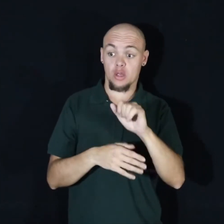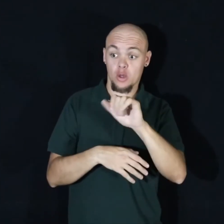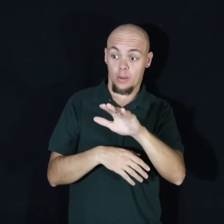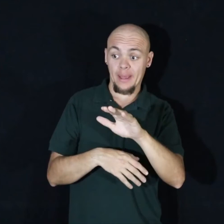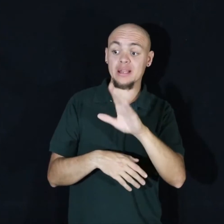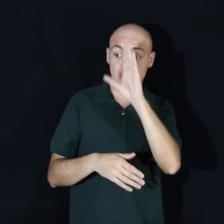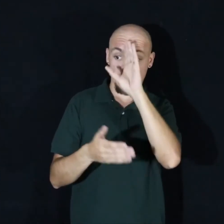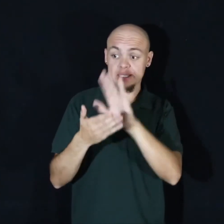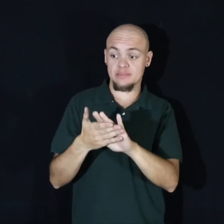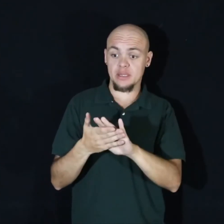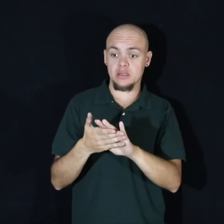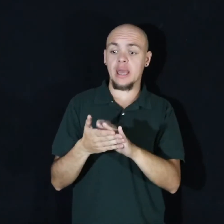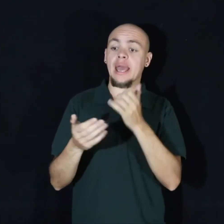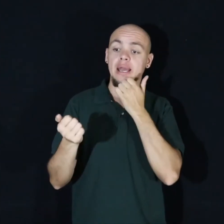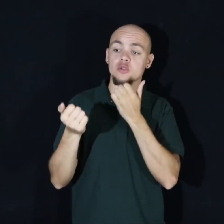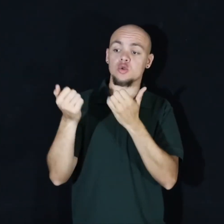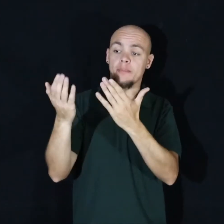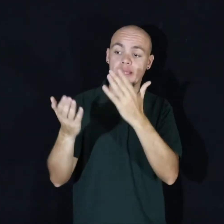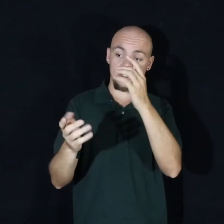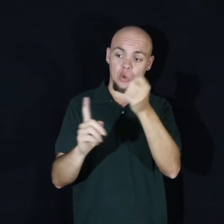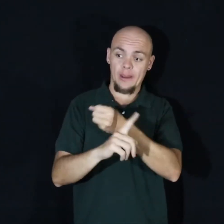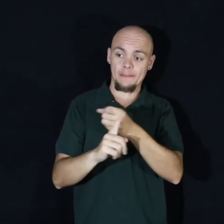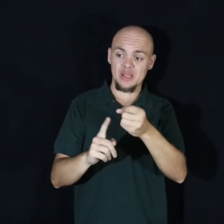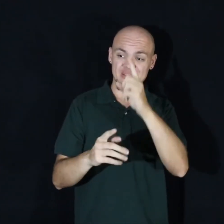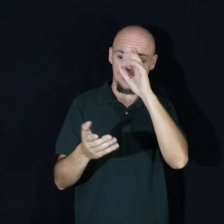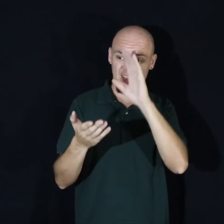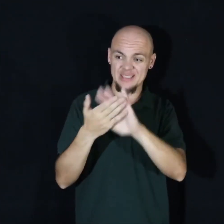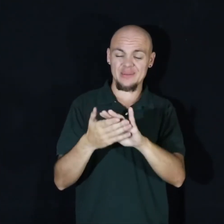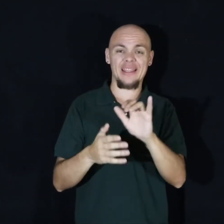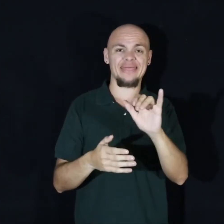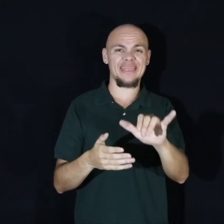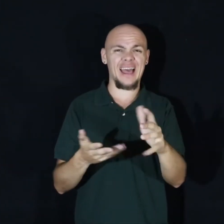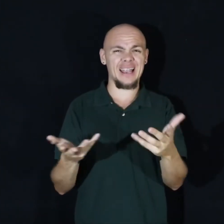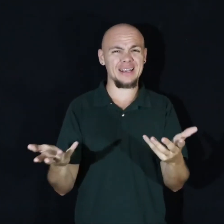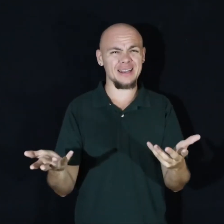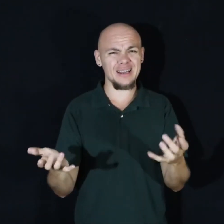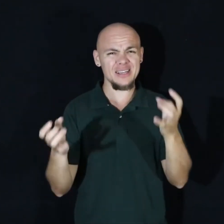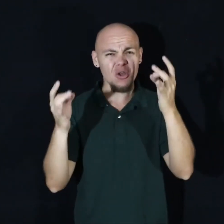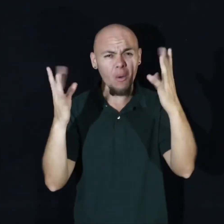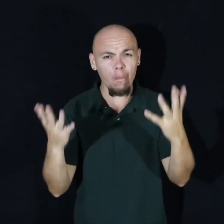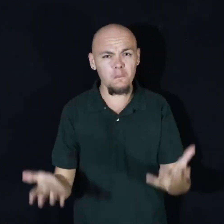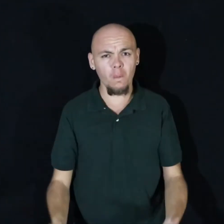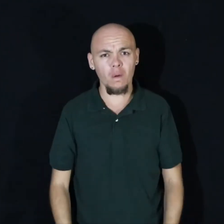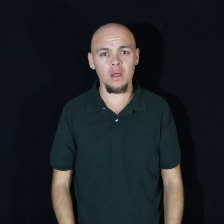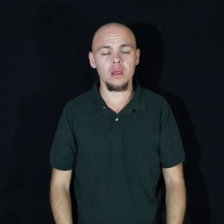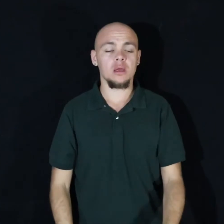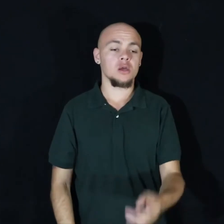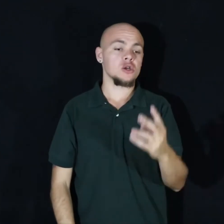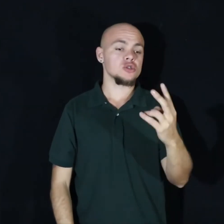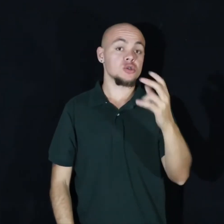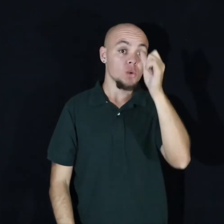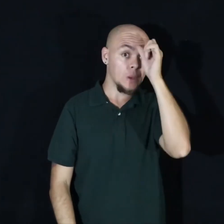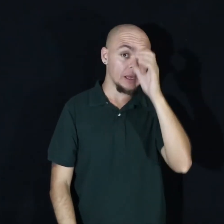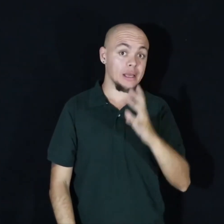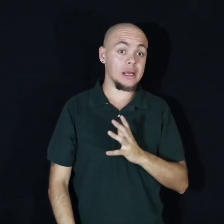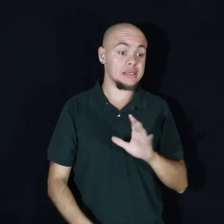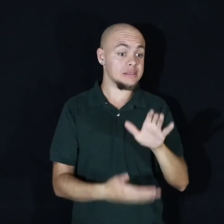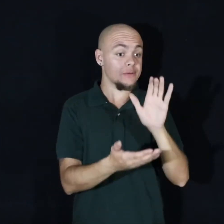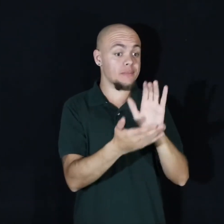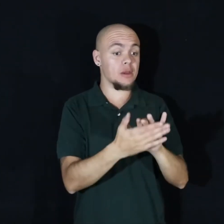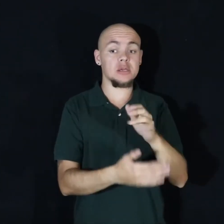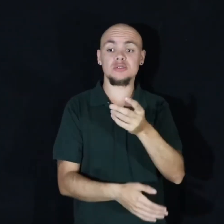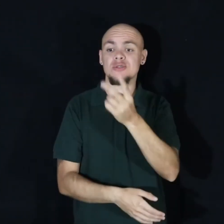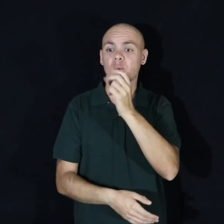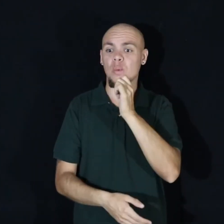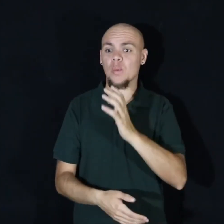submit? That's destroying the sanctity of marriage right there. Not the fact that two guys